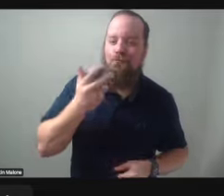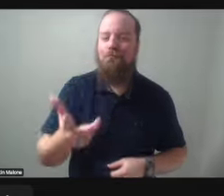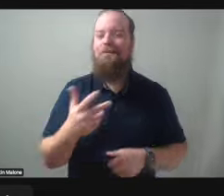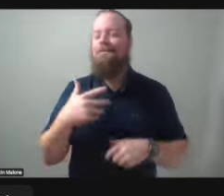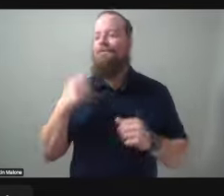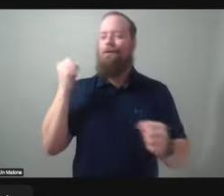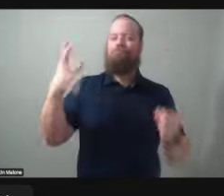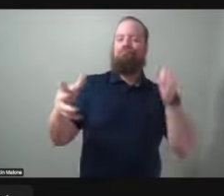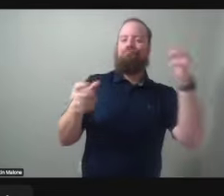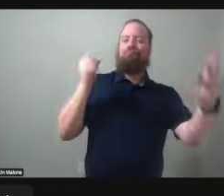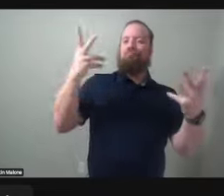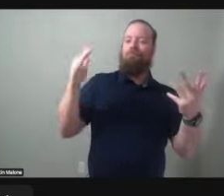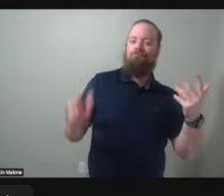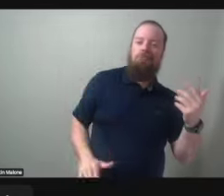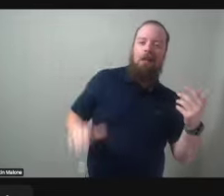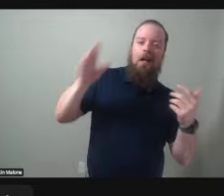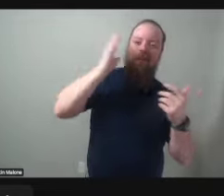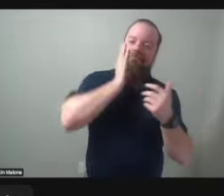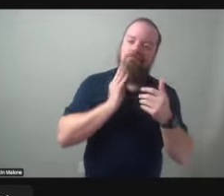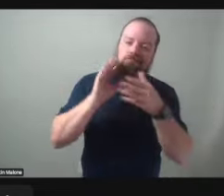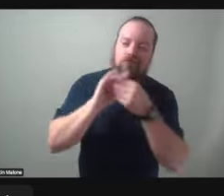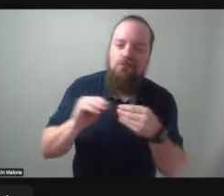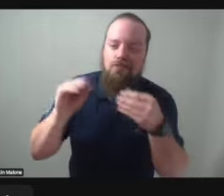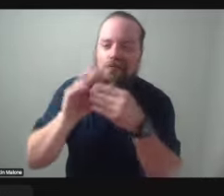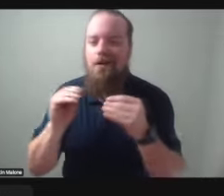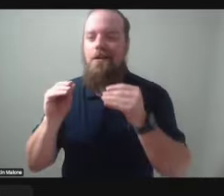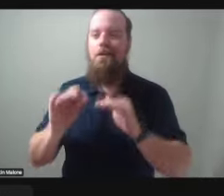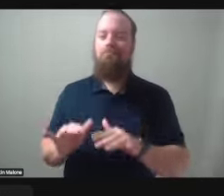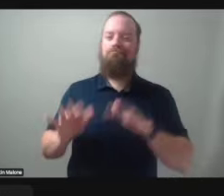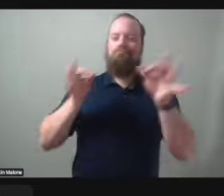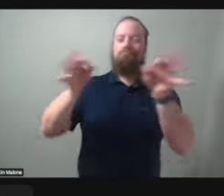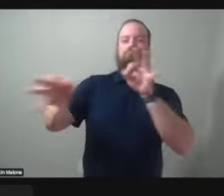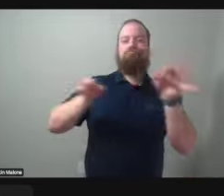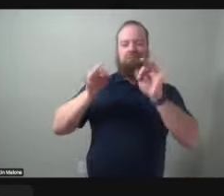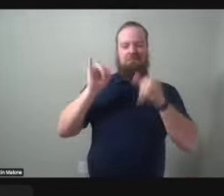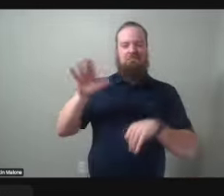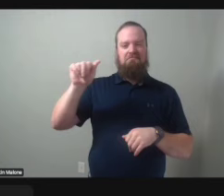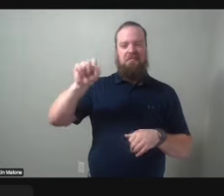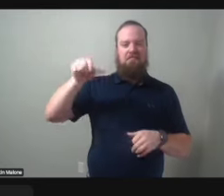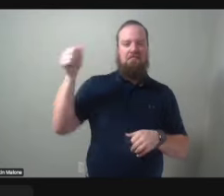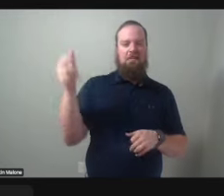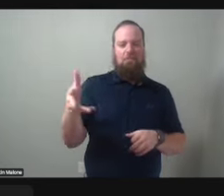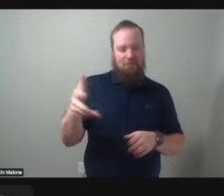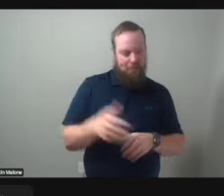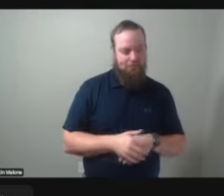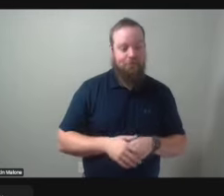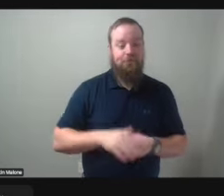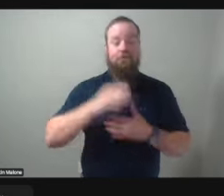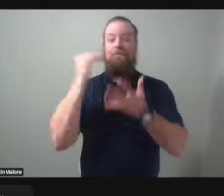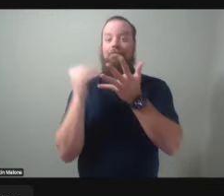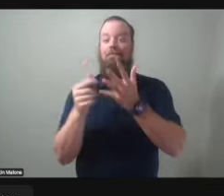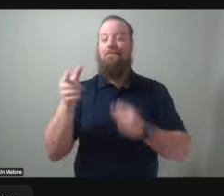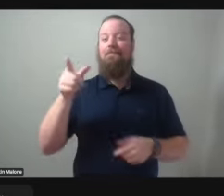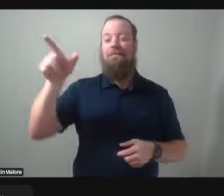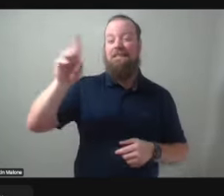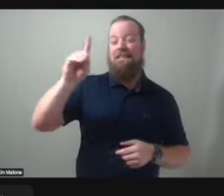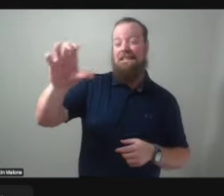We have ASL slams too, where people come together, they share stories and